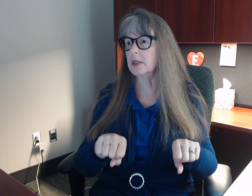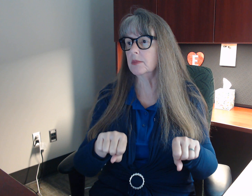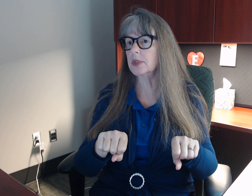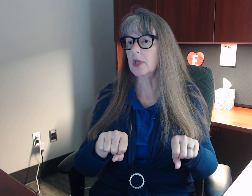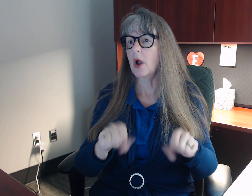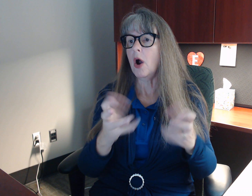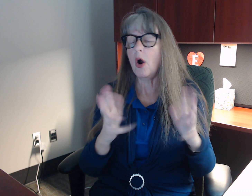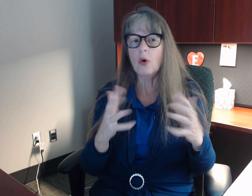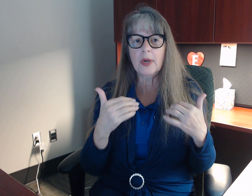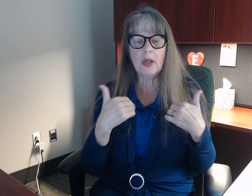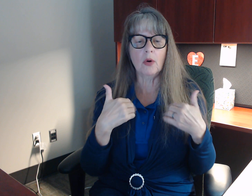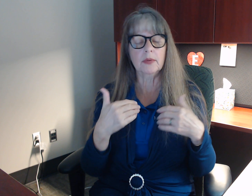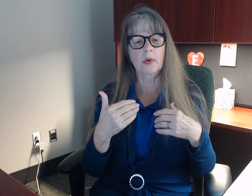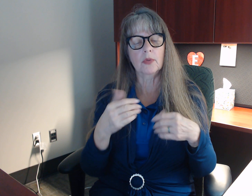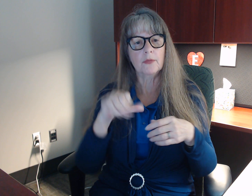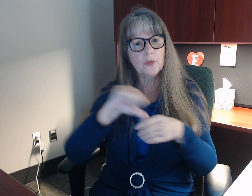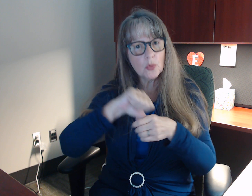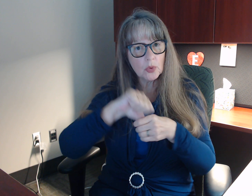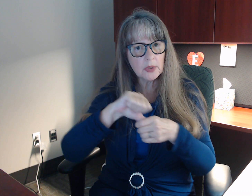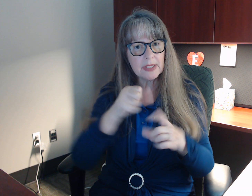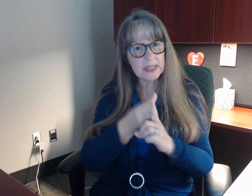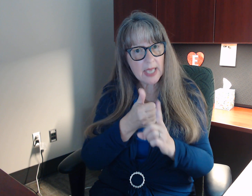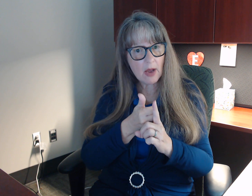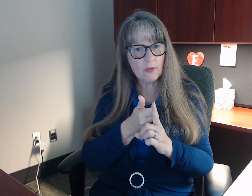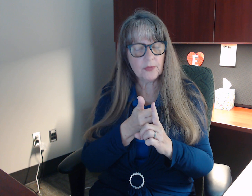systems already, or the fuel itself,